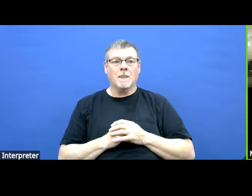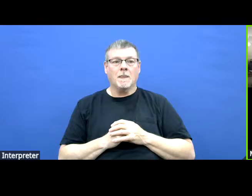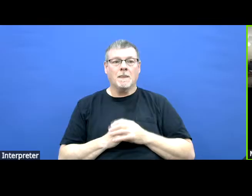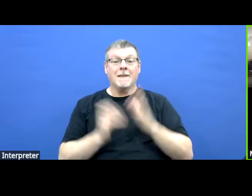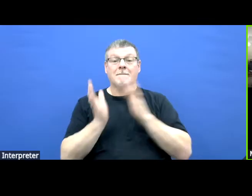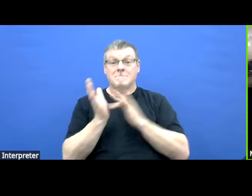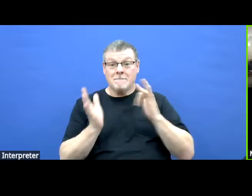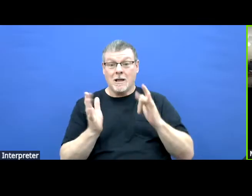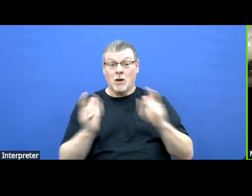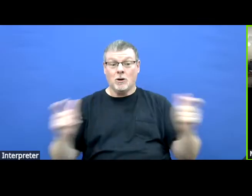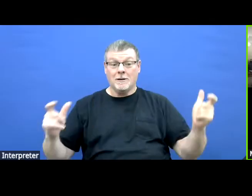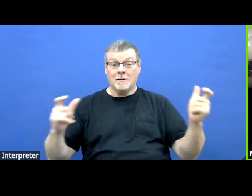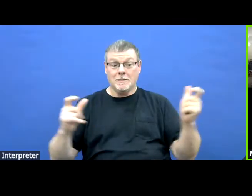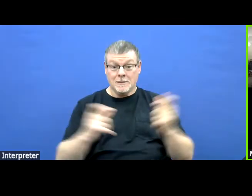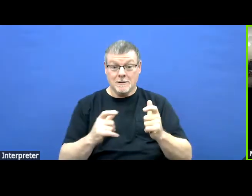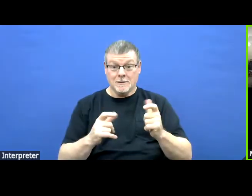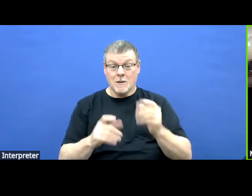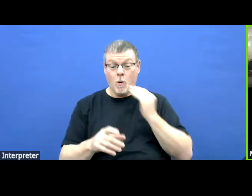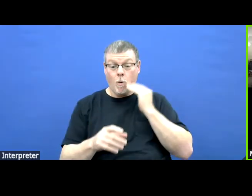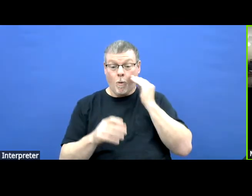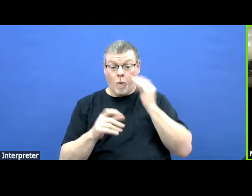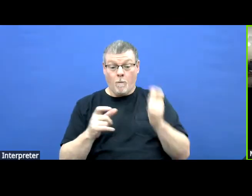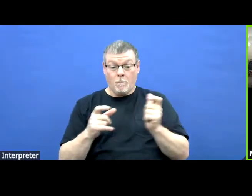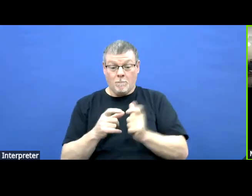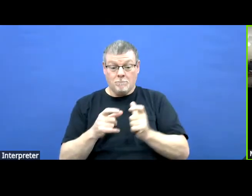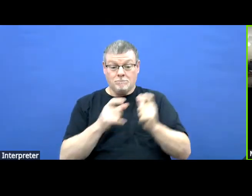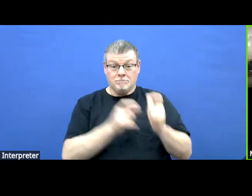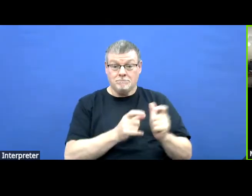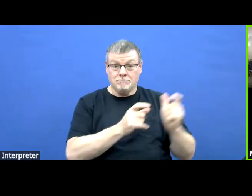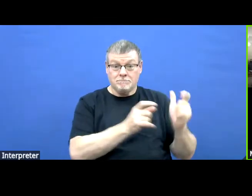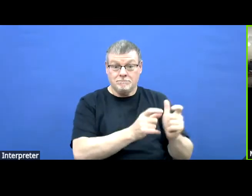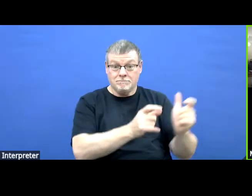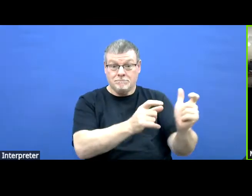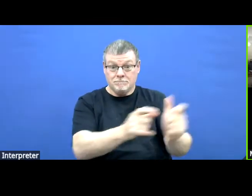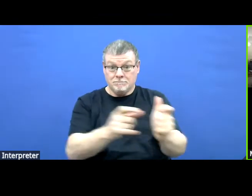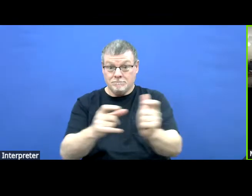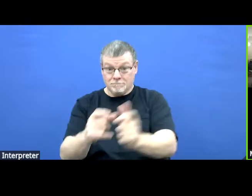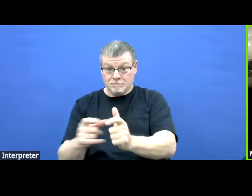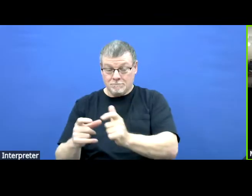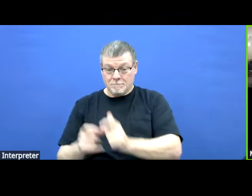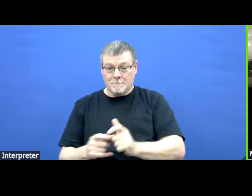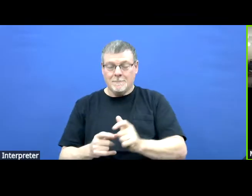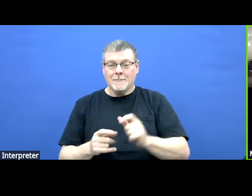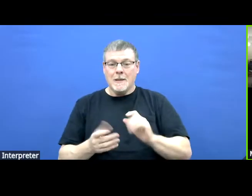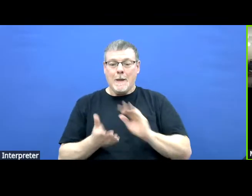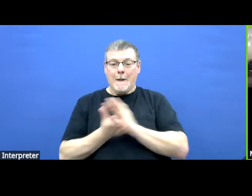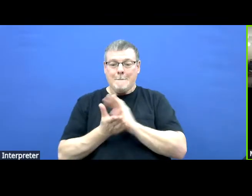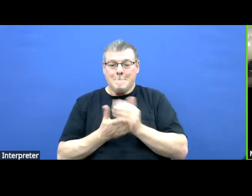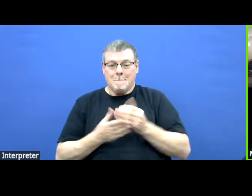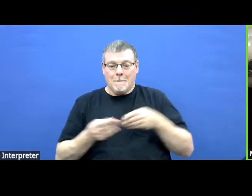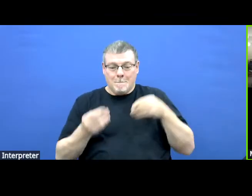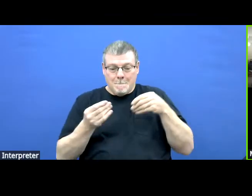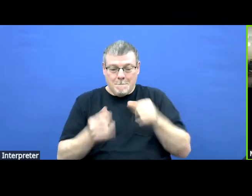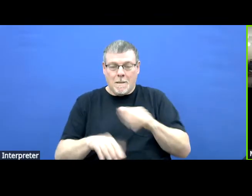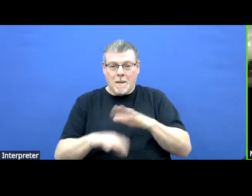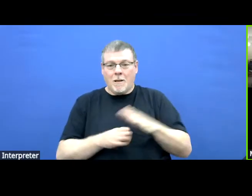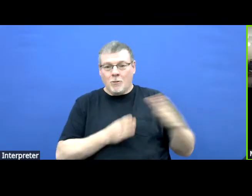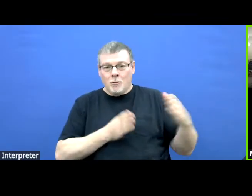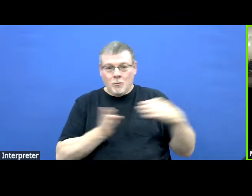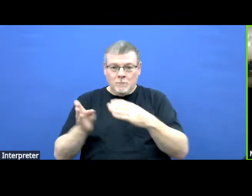of the more density, if I put the homes closer together, the amount that they have to spend on the roads